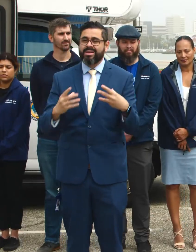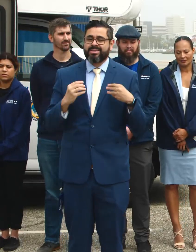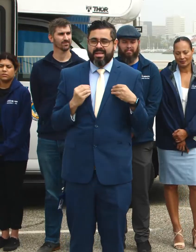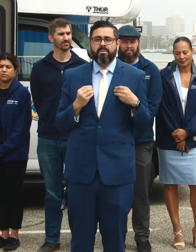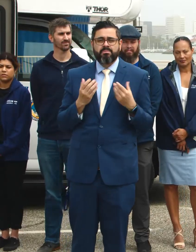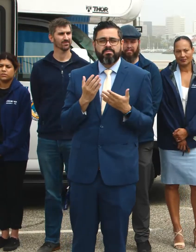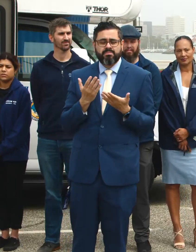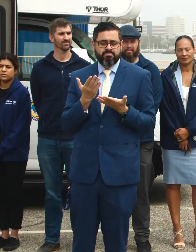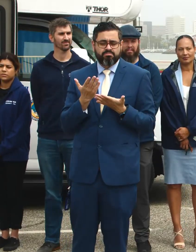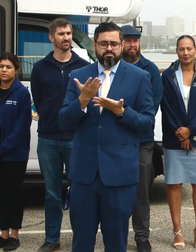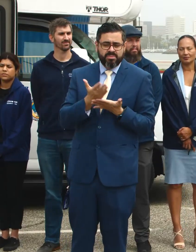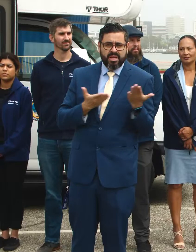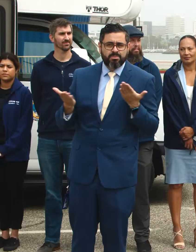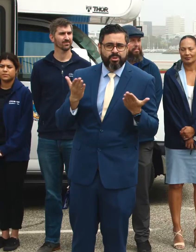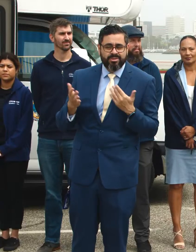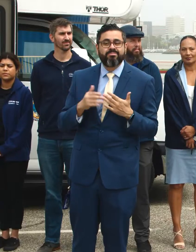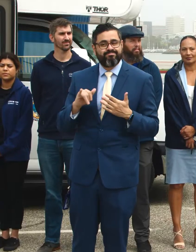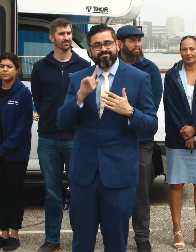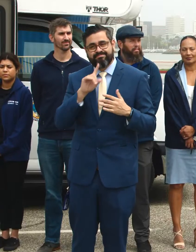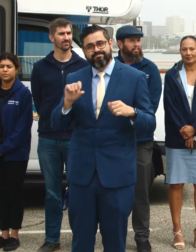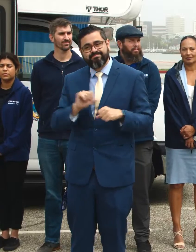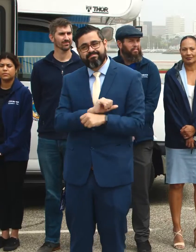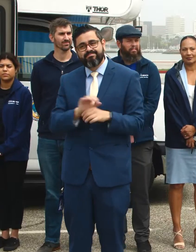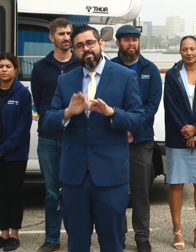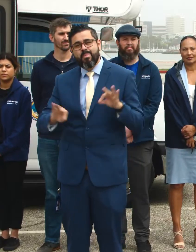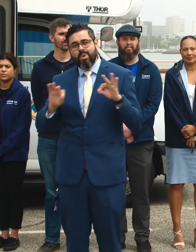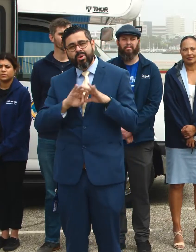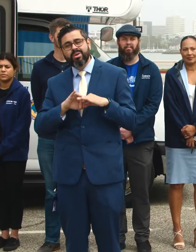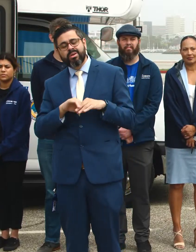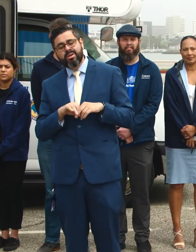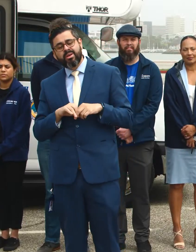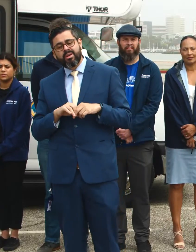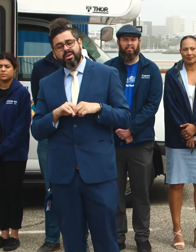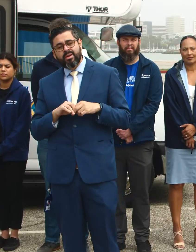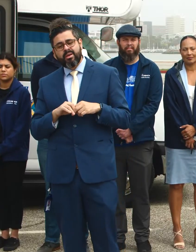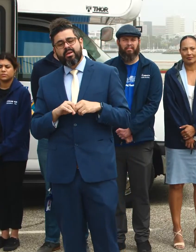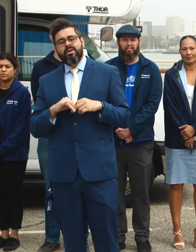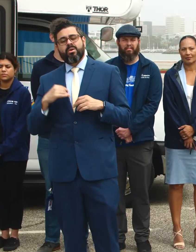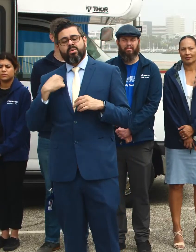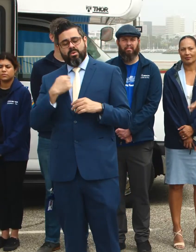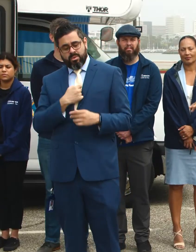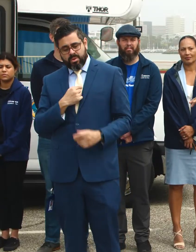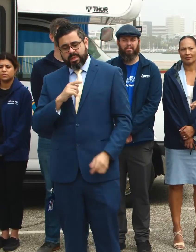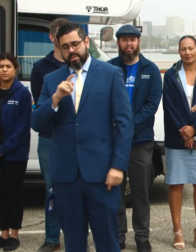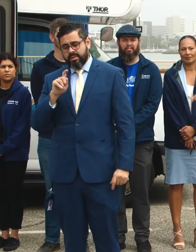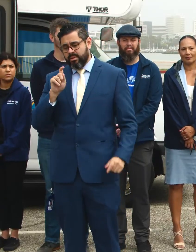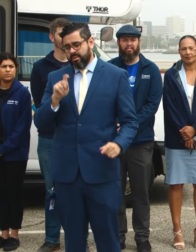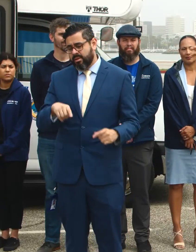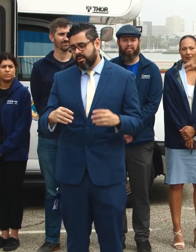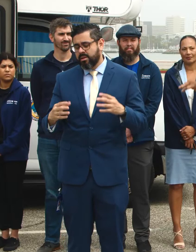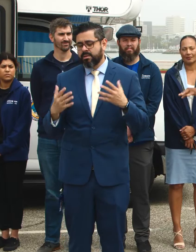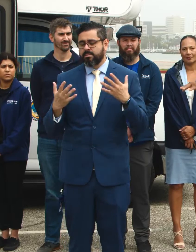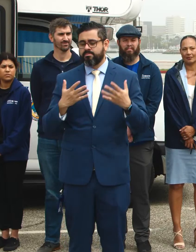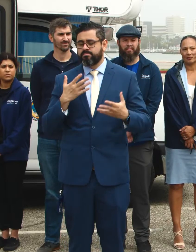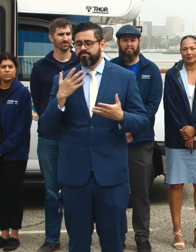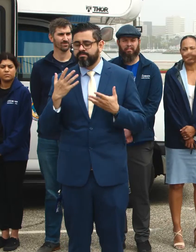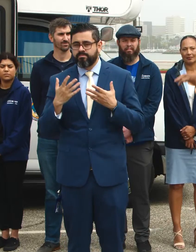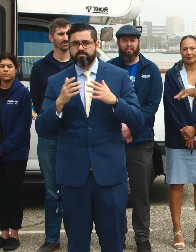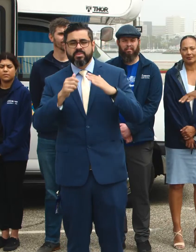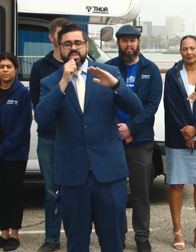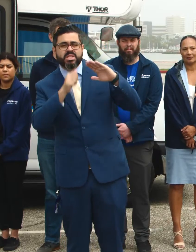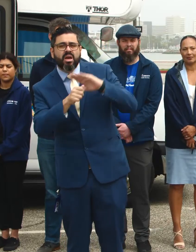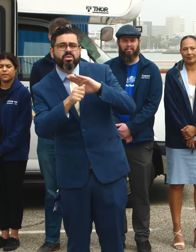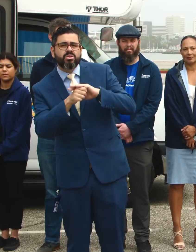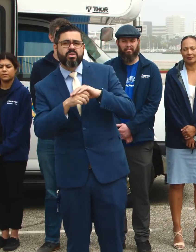so that's certainly important. We think that we certainly need more shelter, permanent supportive